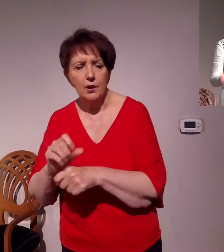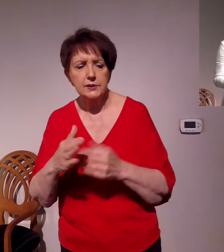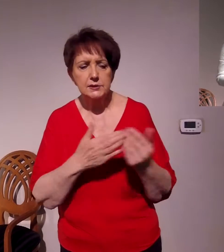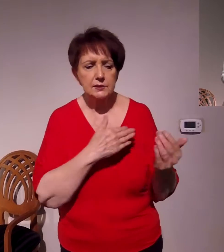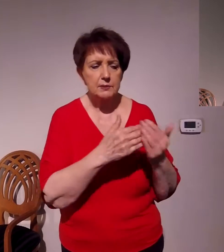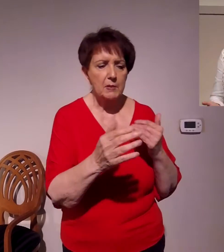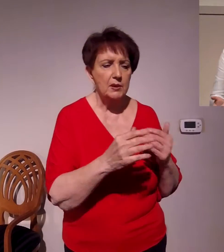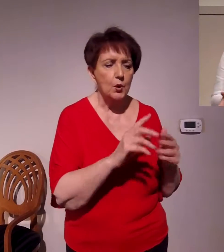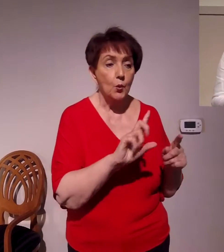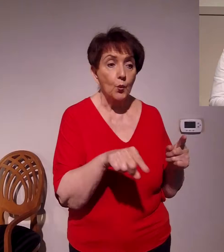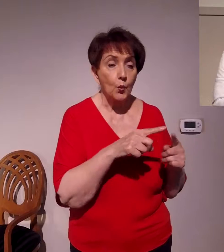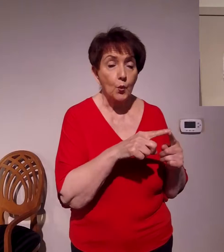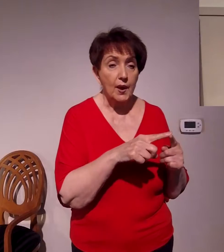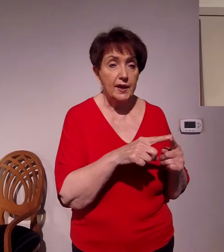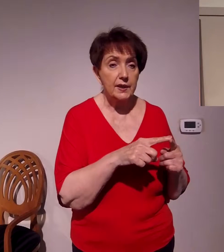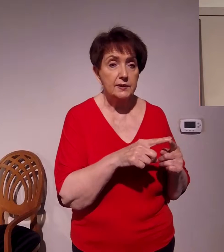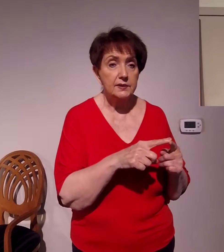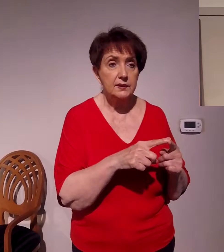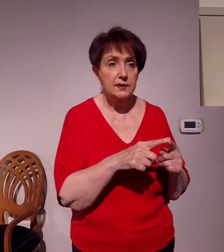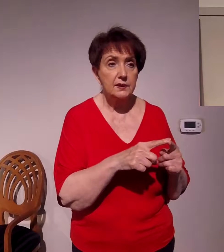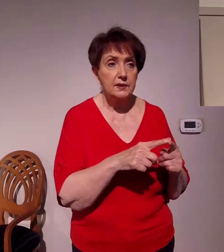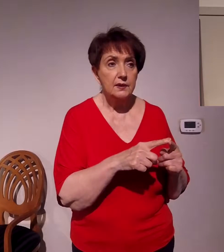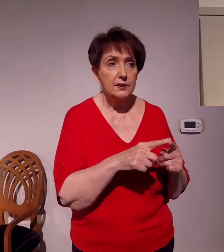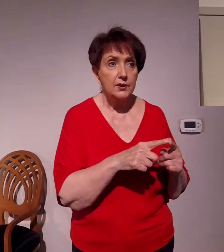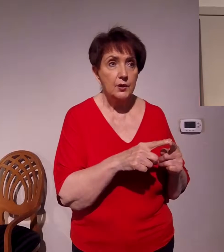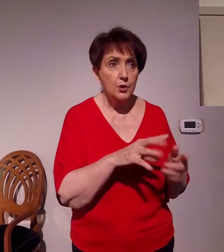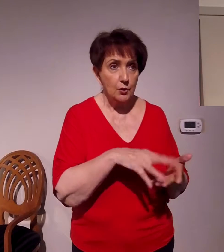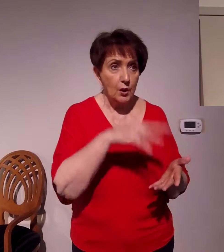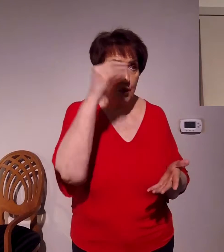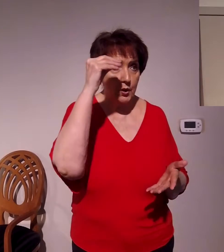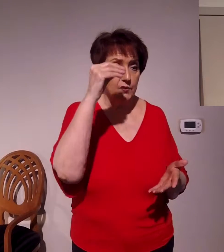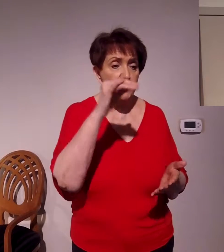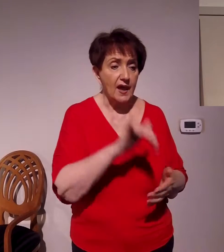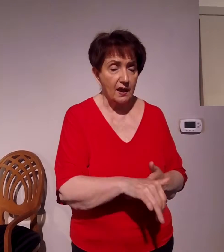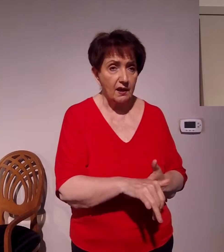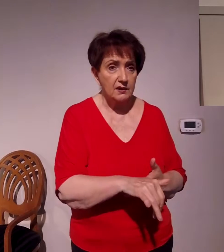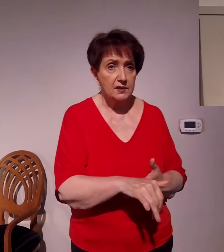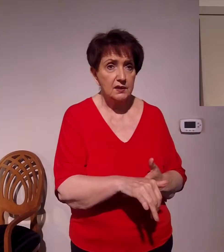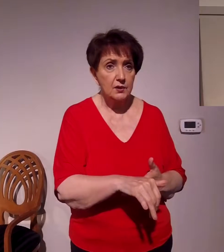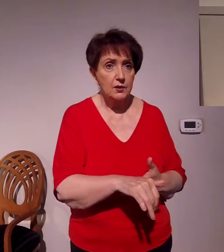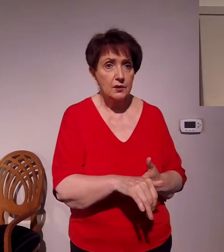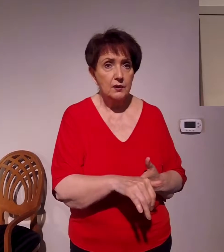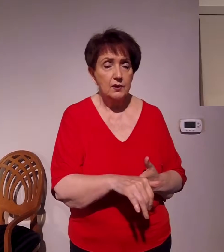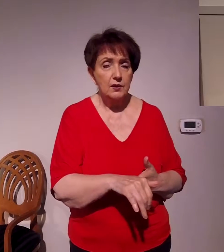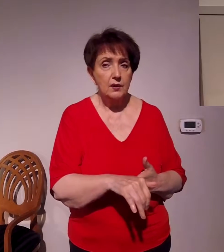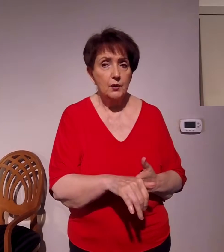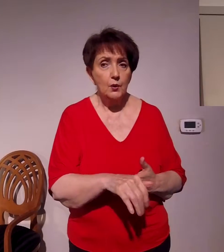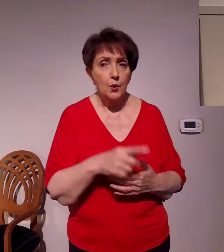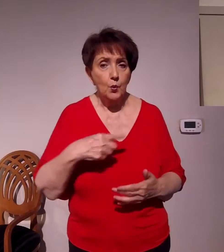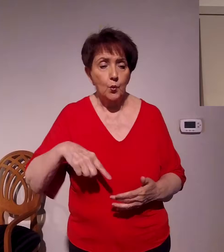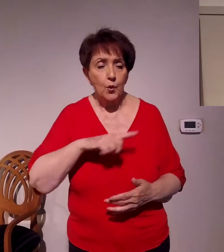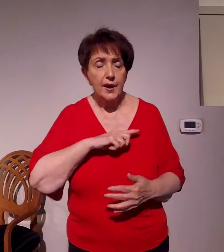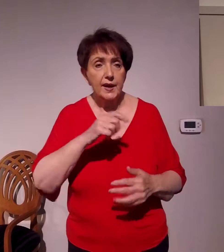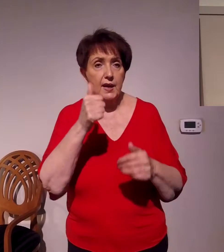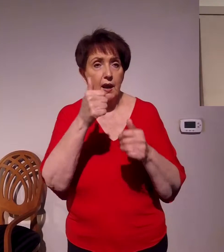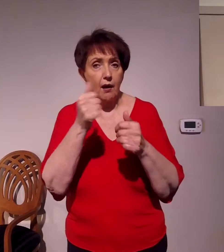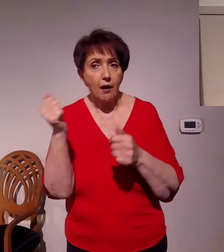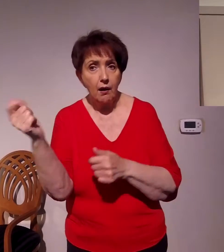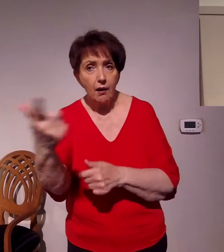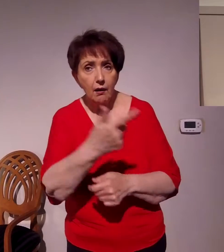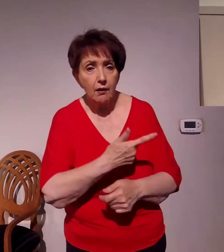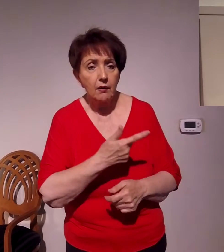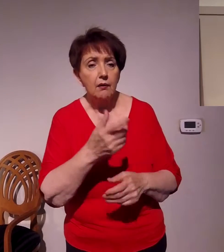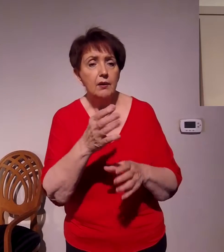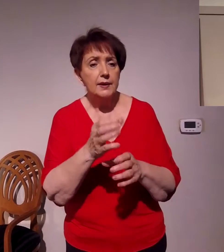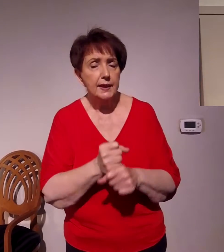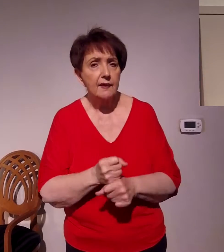matter when we come to this moment in our life, and when we discover it, we each get to reap